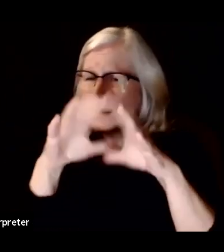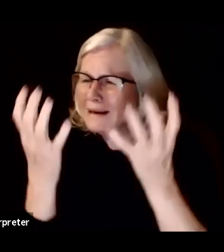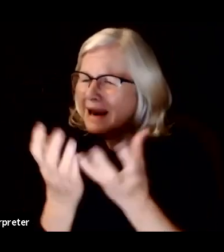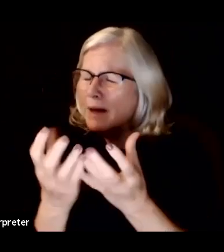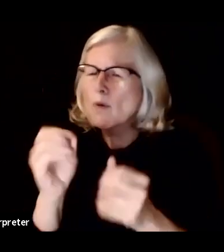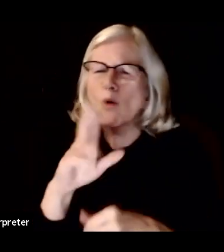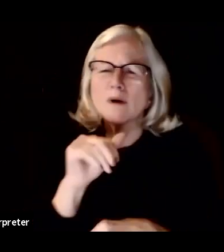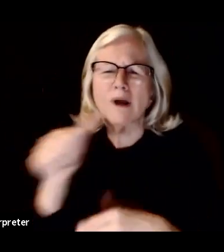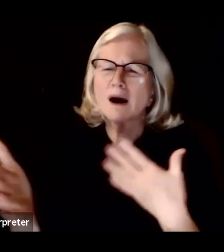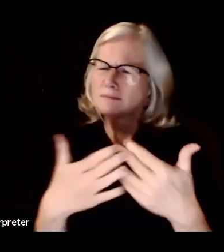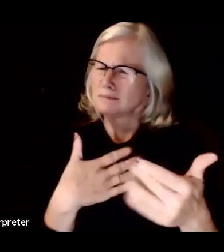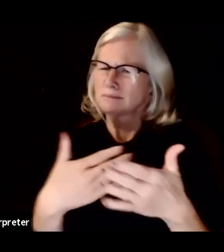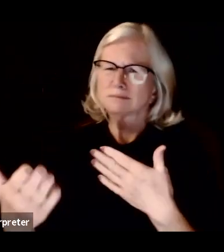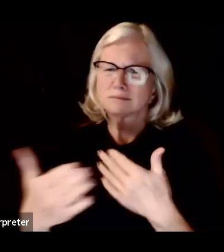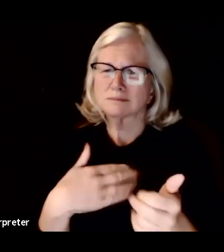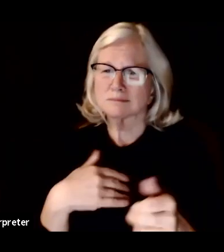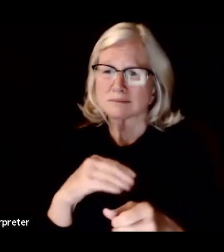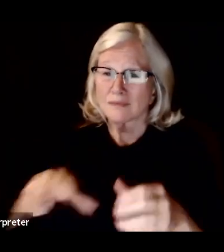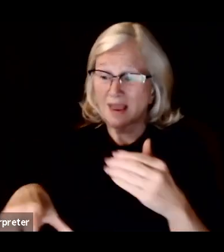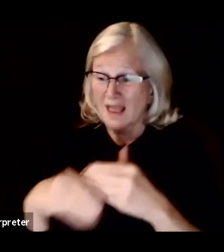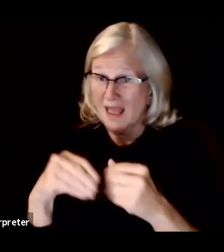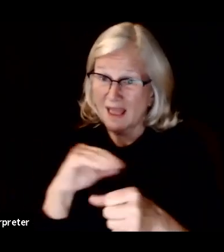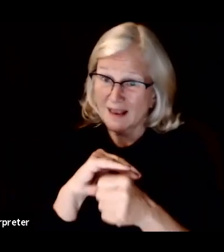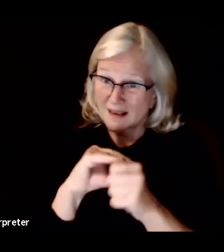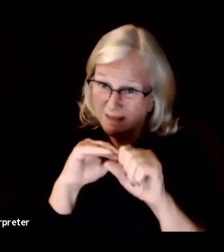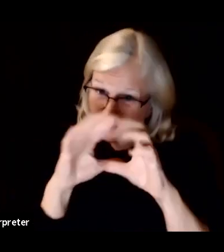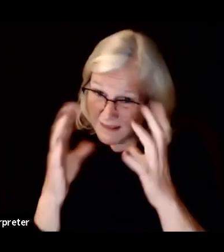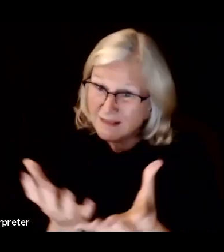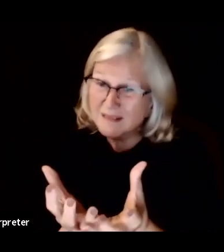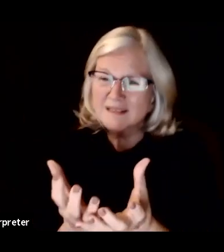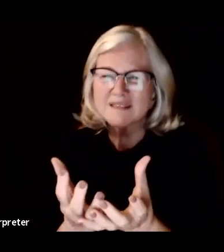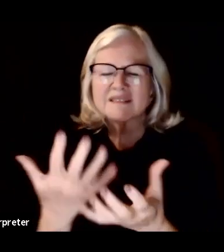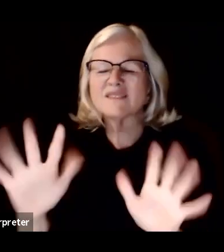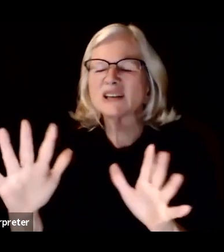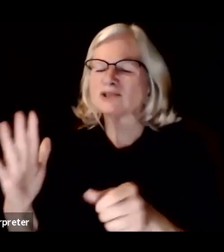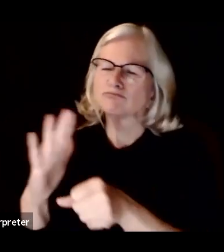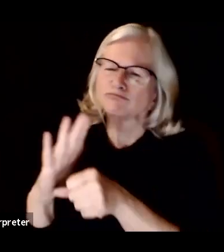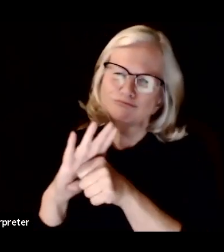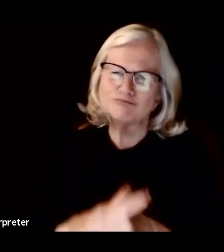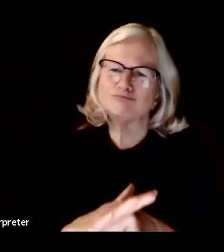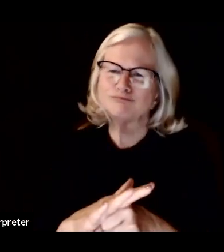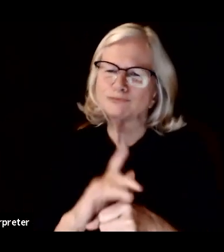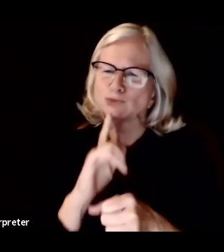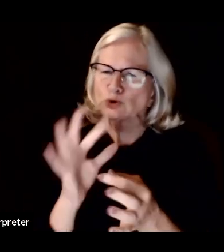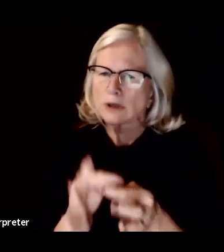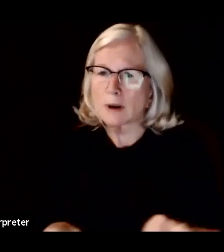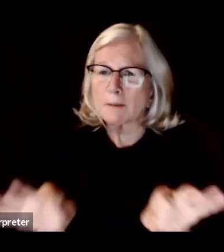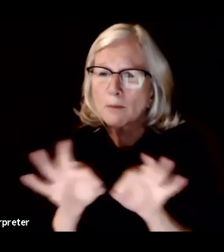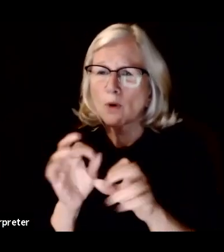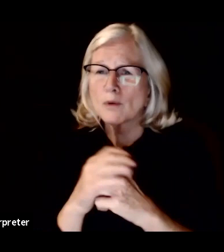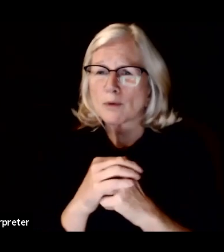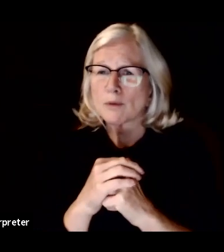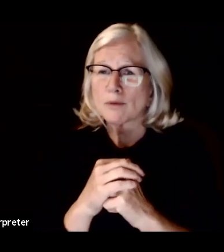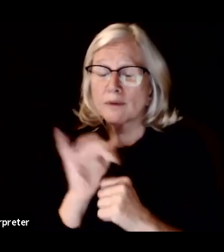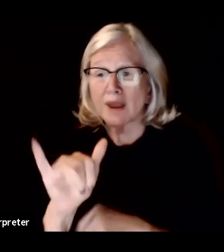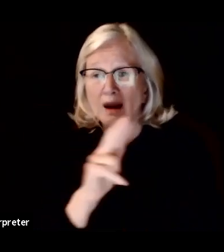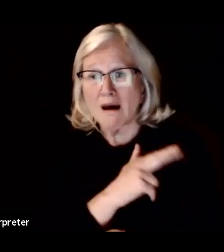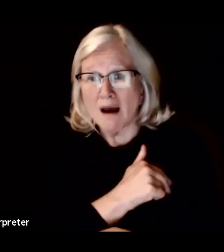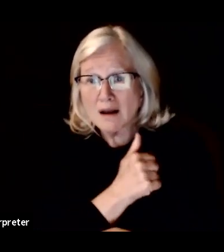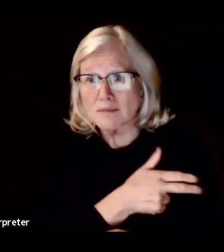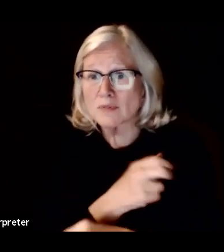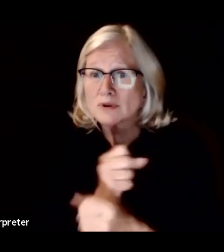in the healthcare field to support healthcare workers' mental health and well-being, both in and out of the